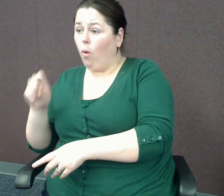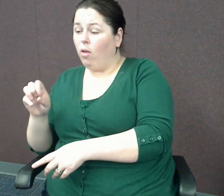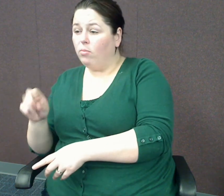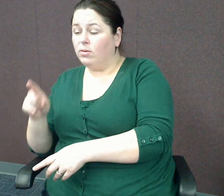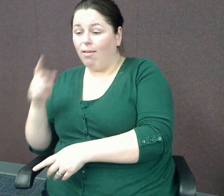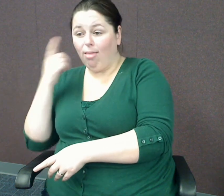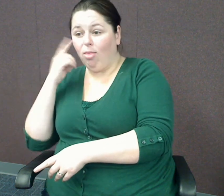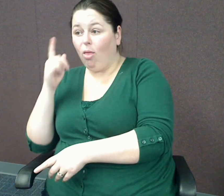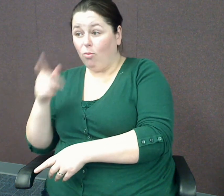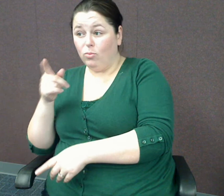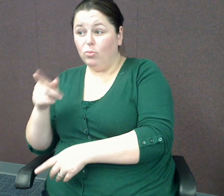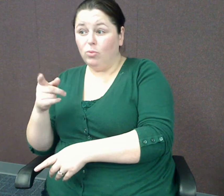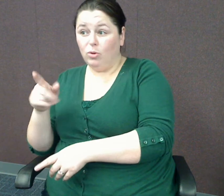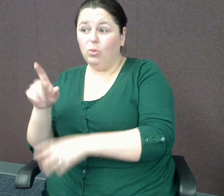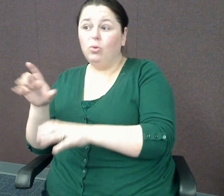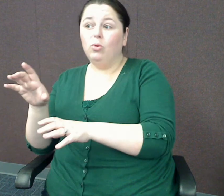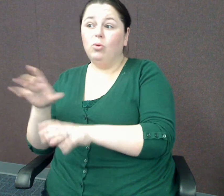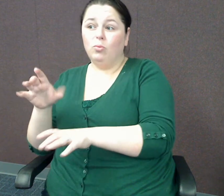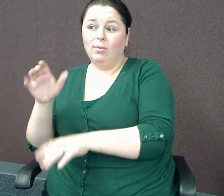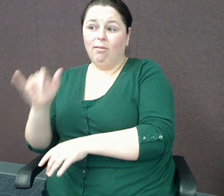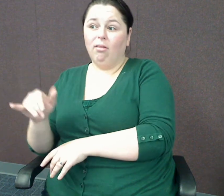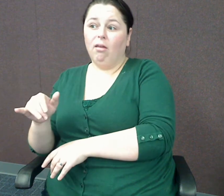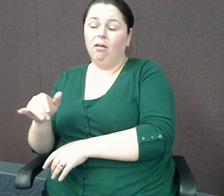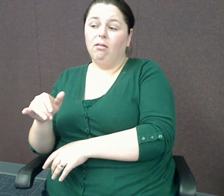And you were picked up for suspicion of rape then.